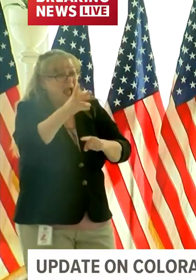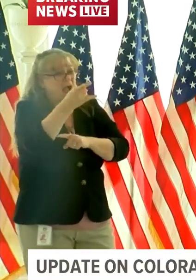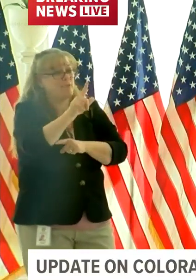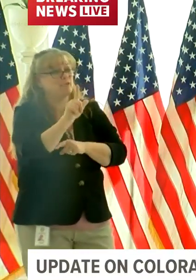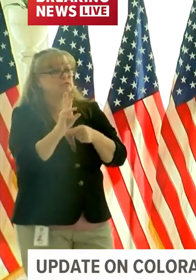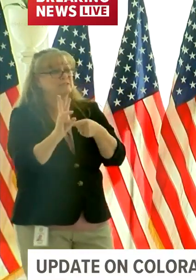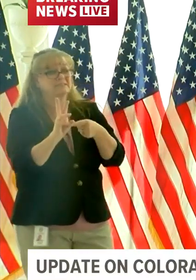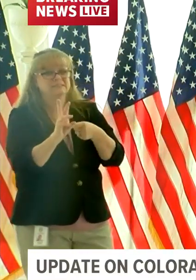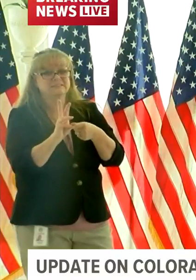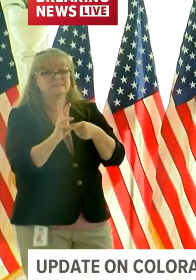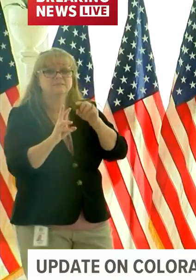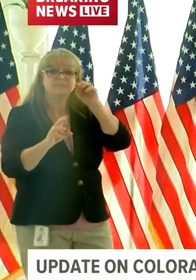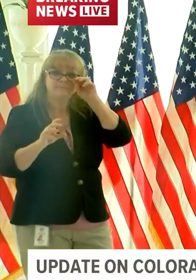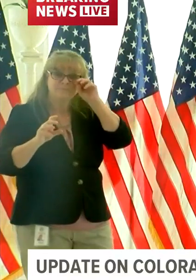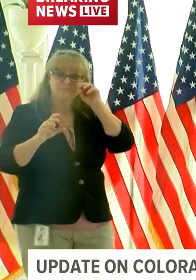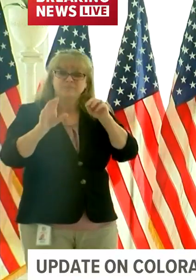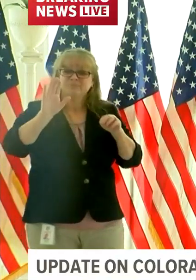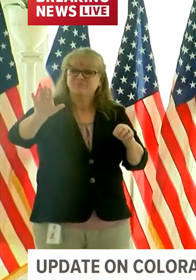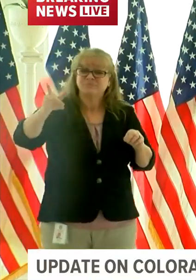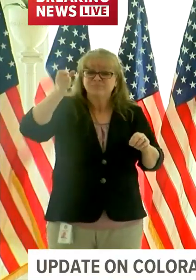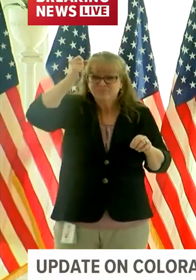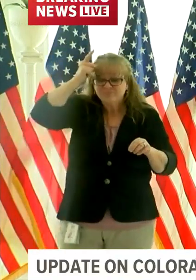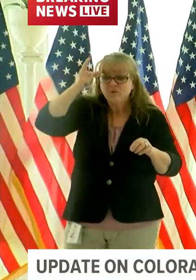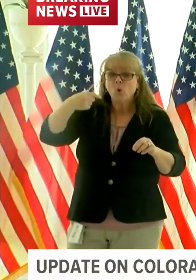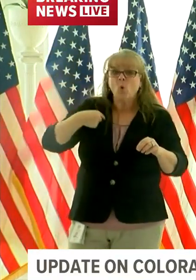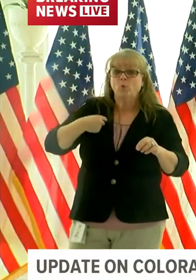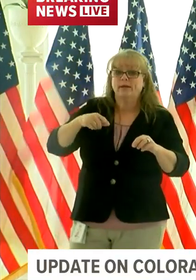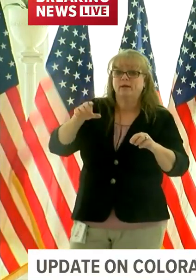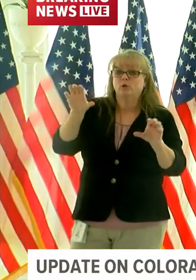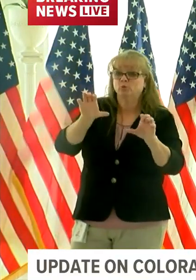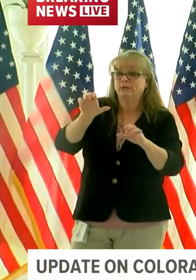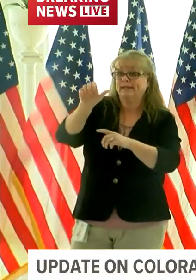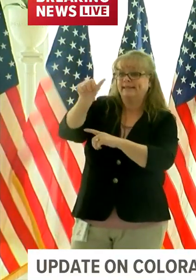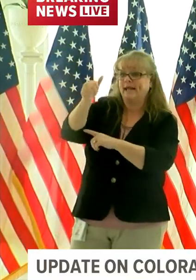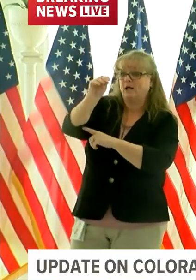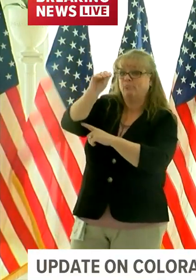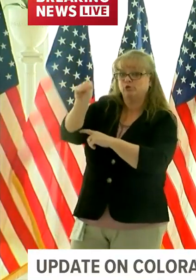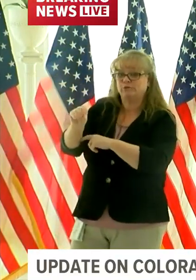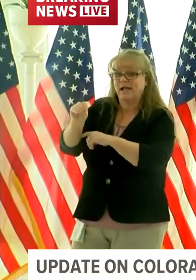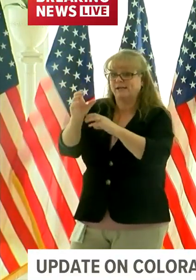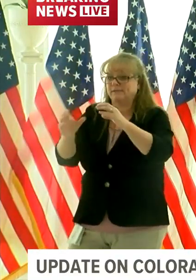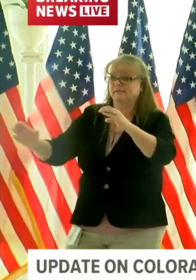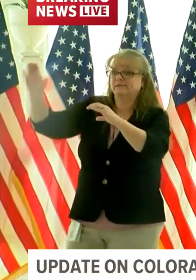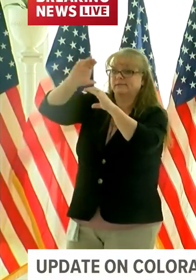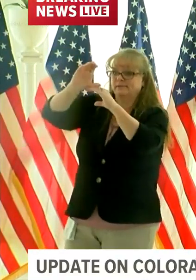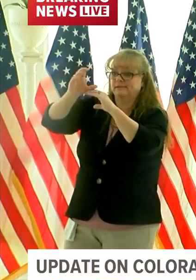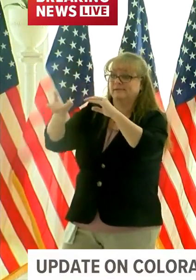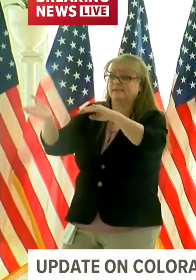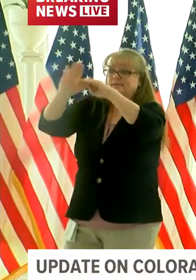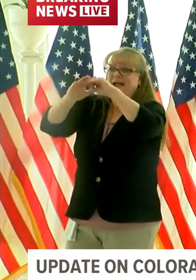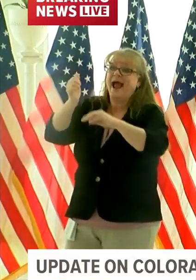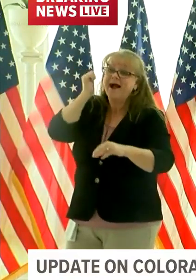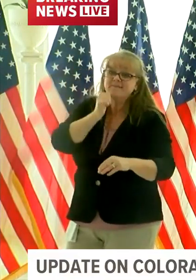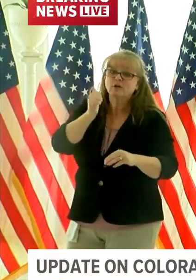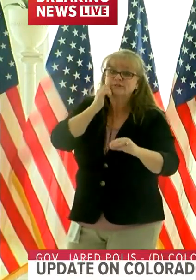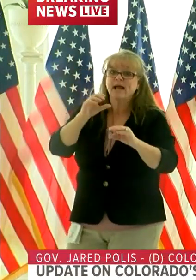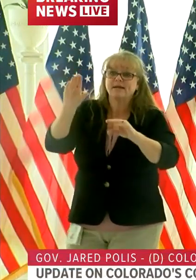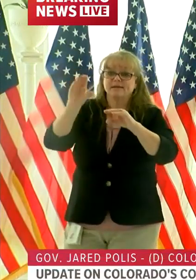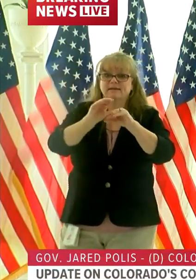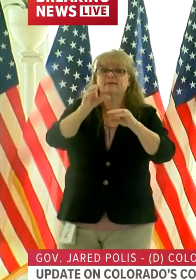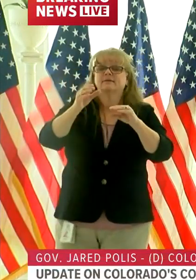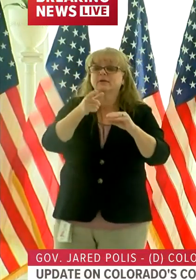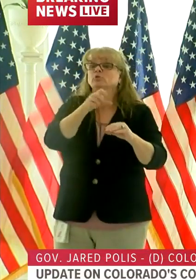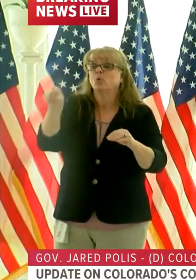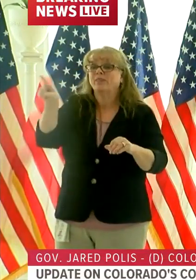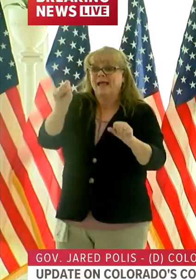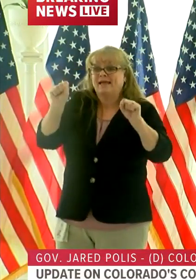we're conducting about 10 times more tests per day than when this started about a month ago. Our capacity is greater, meaning we can process between